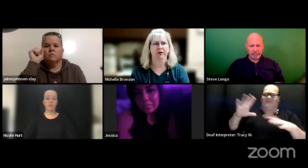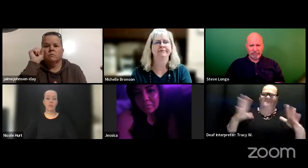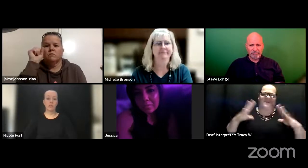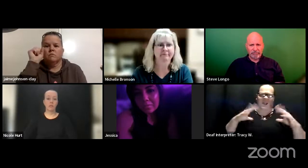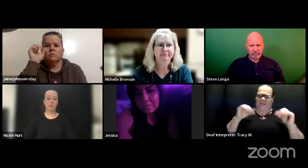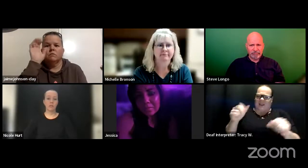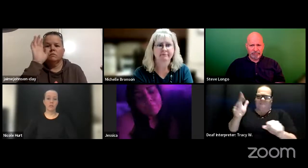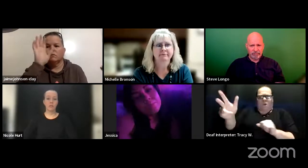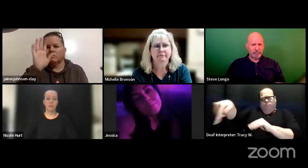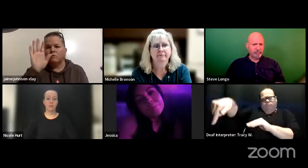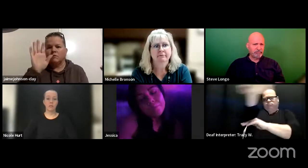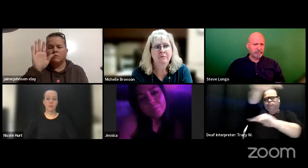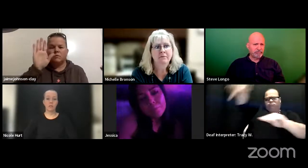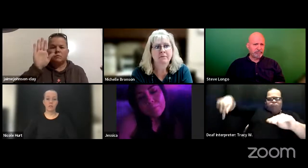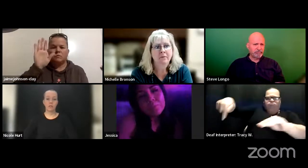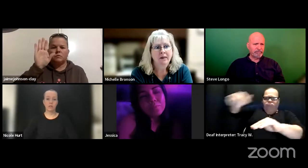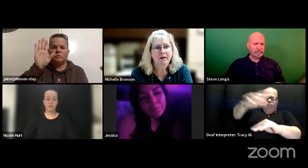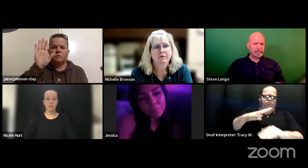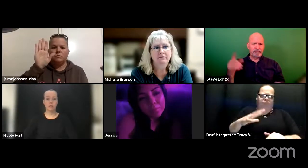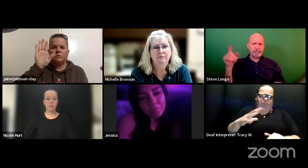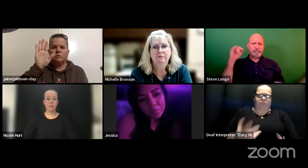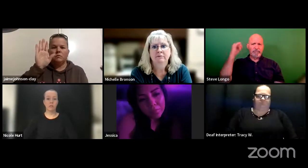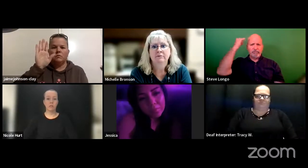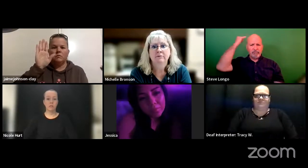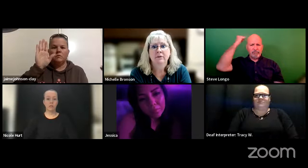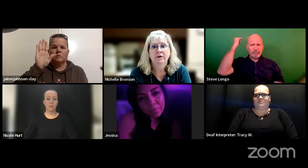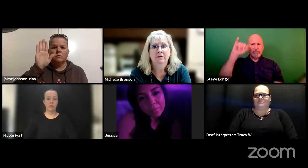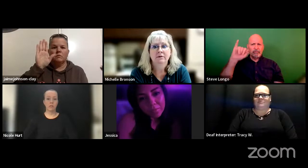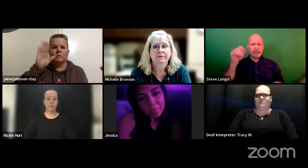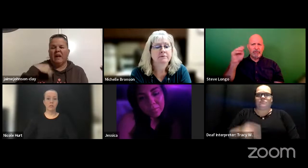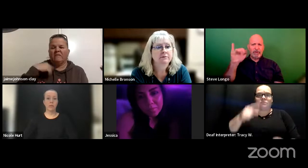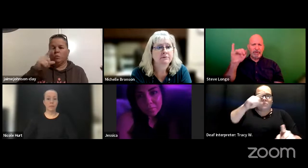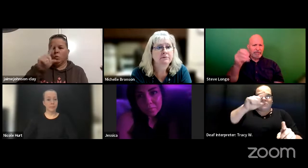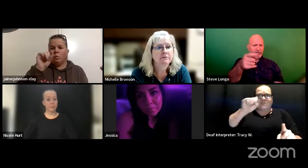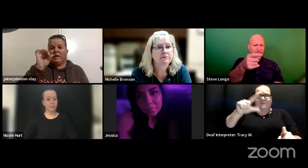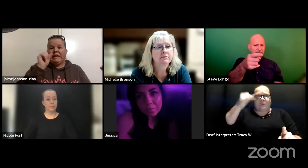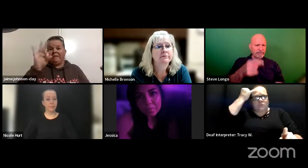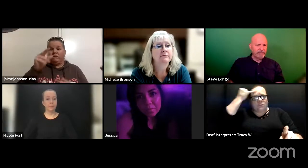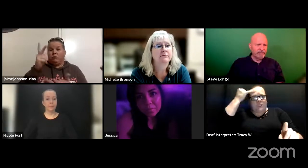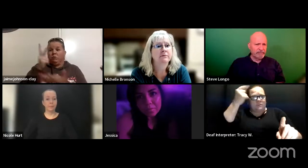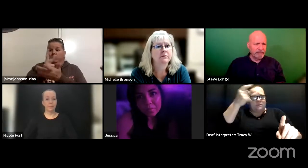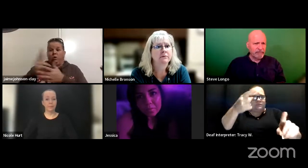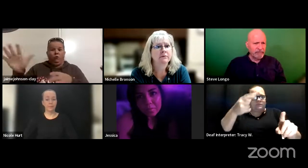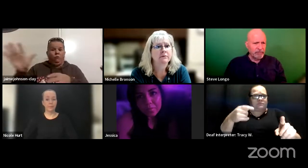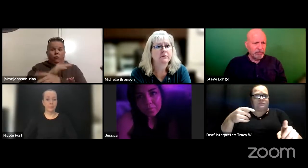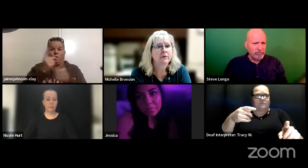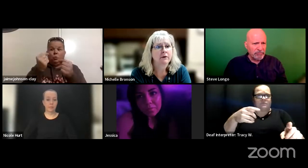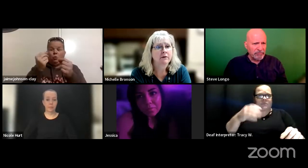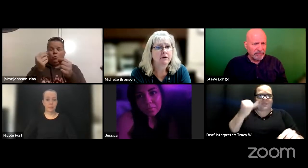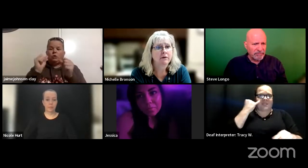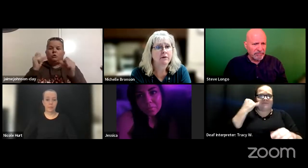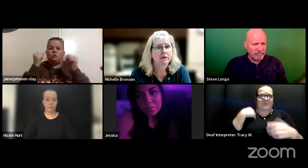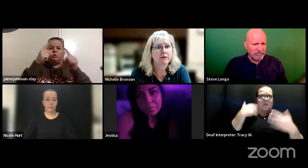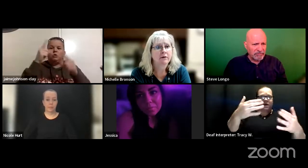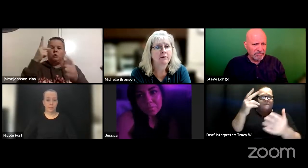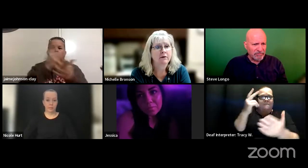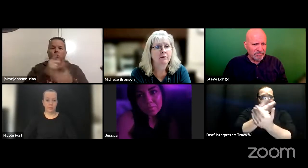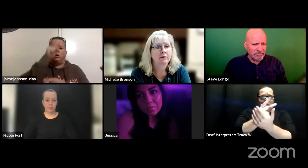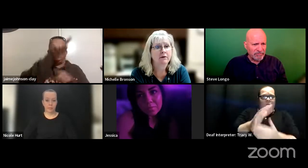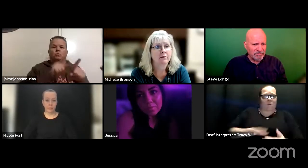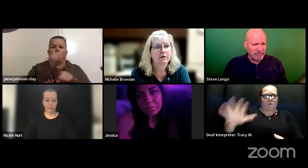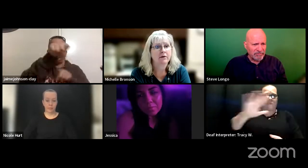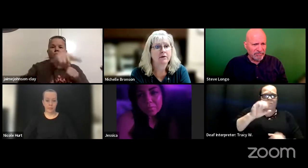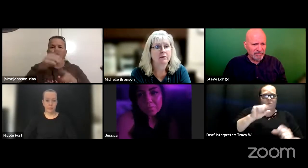but everywhere else around the building would be available for parking. So there's still parking available. This is